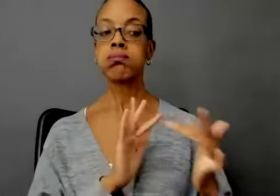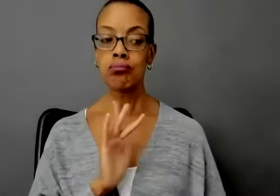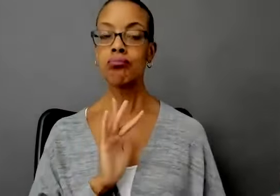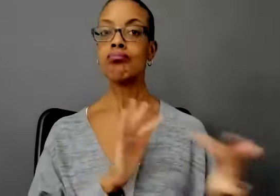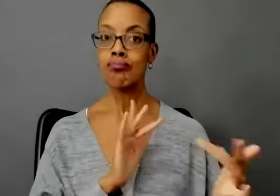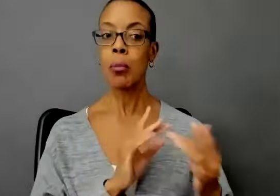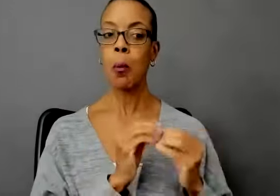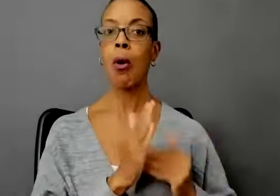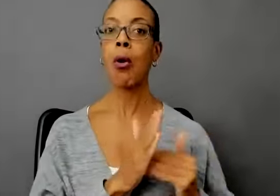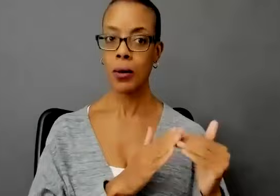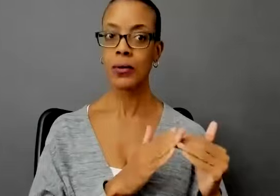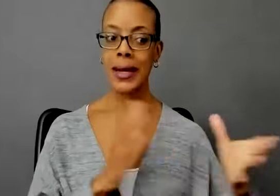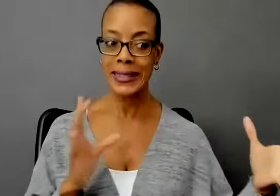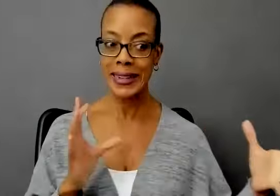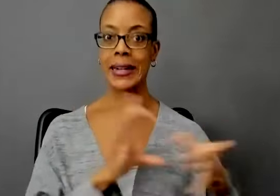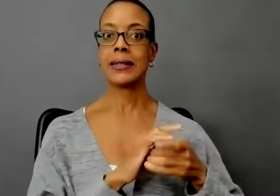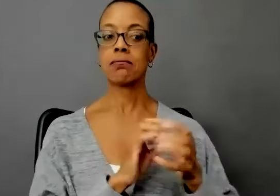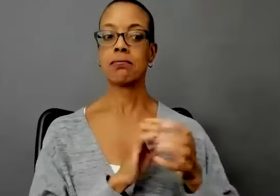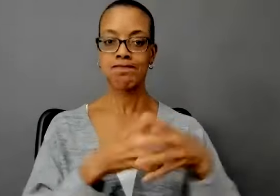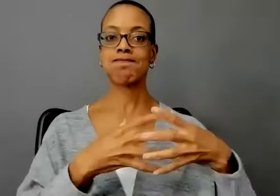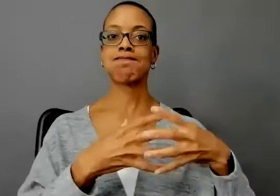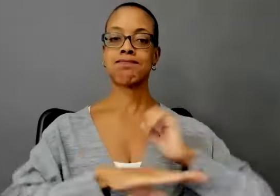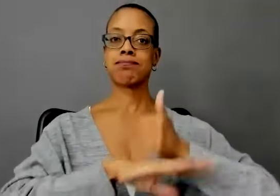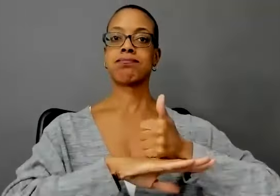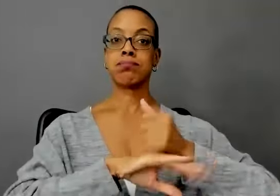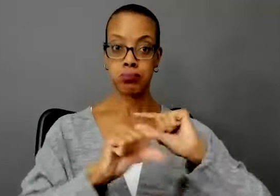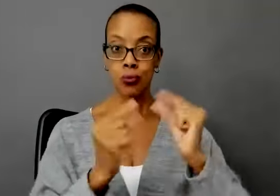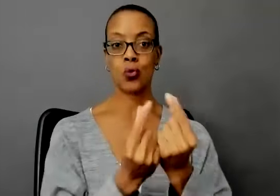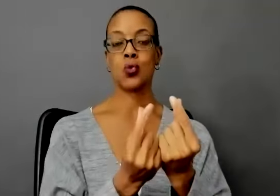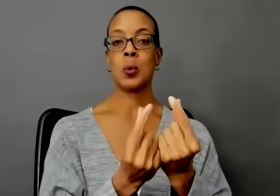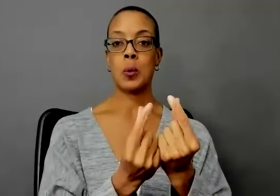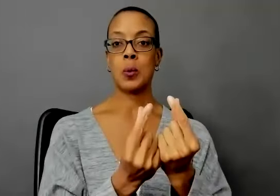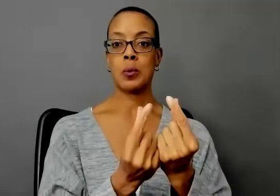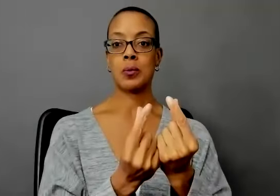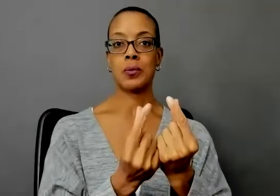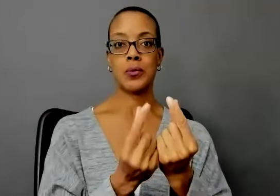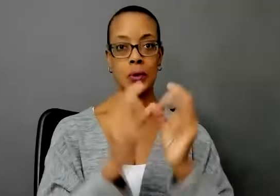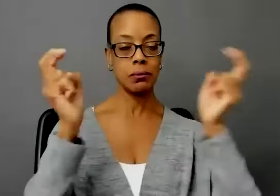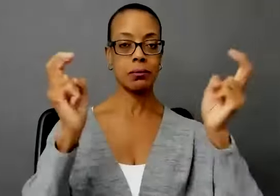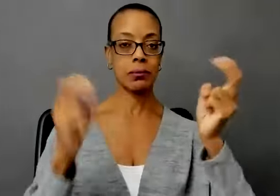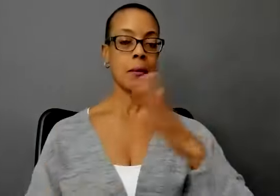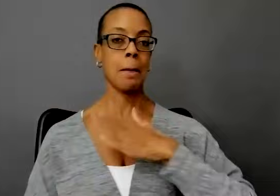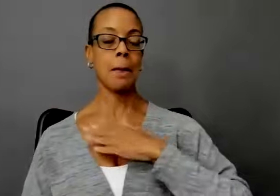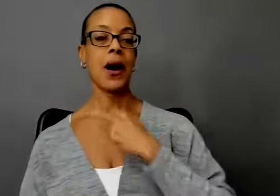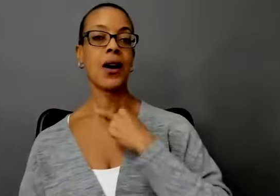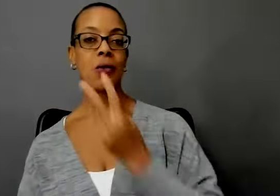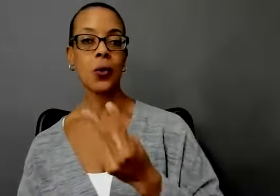to form the group that is known as My Voice, My Choice. Same thing with